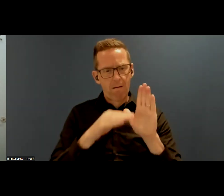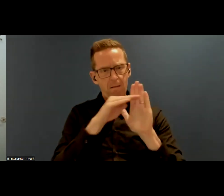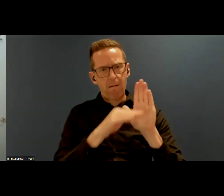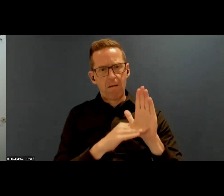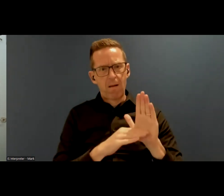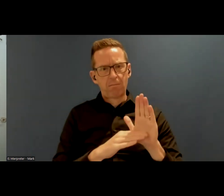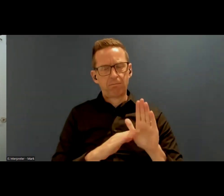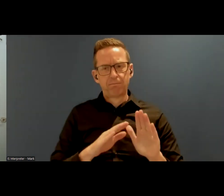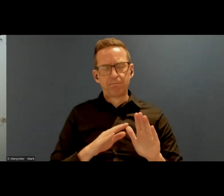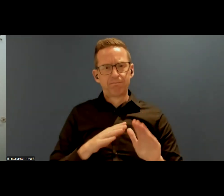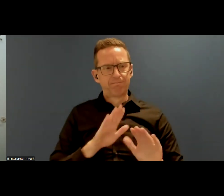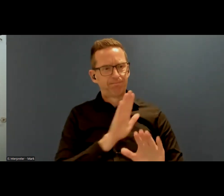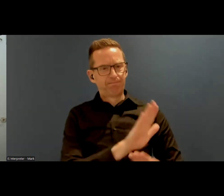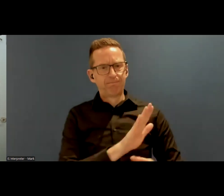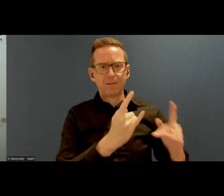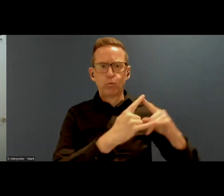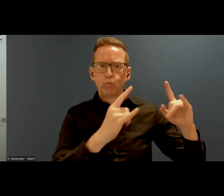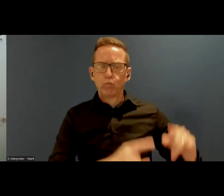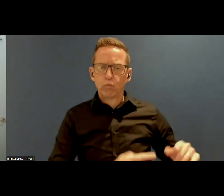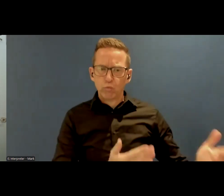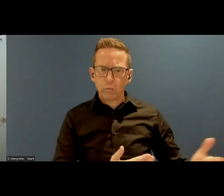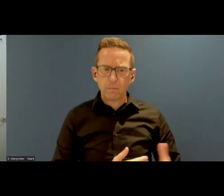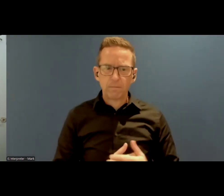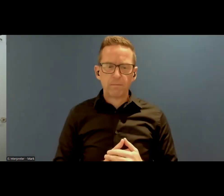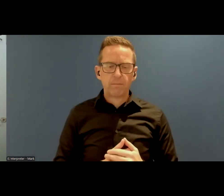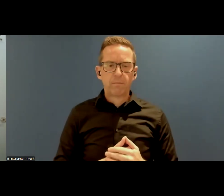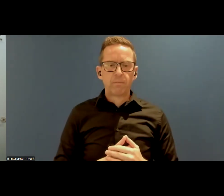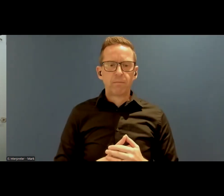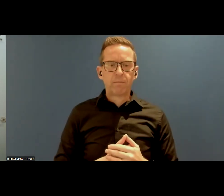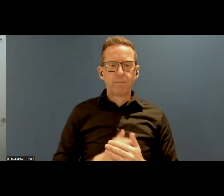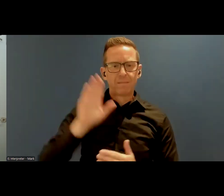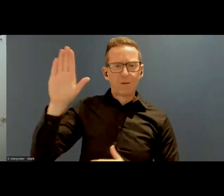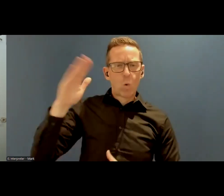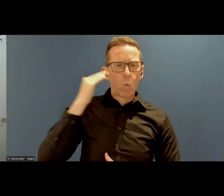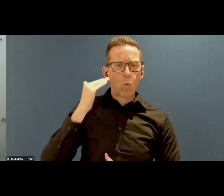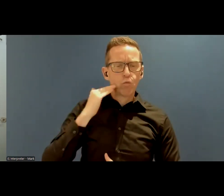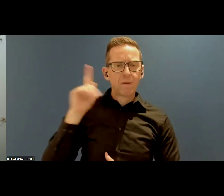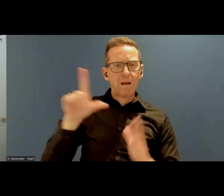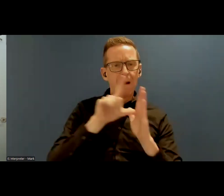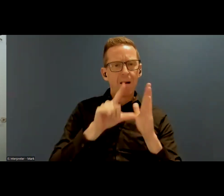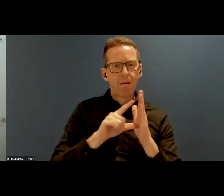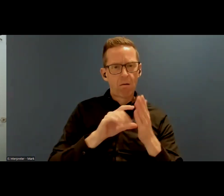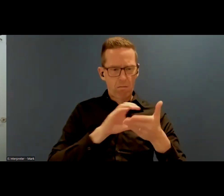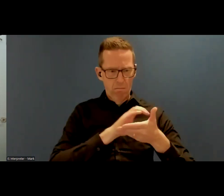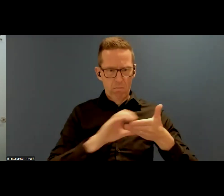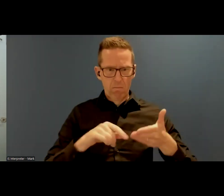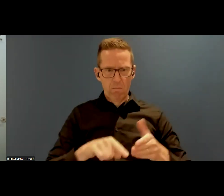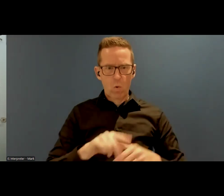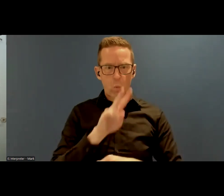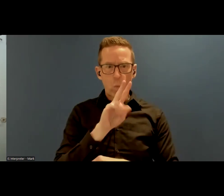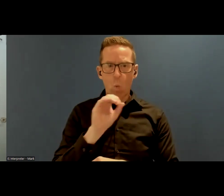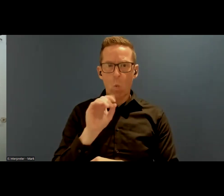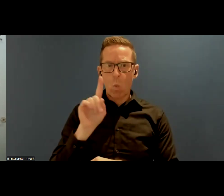institutionalization by the revision of the Mental Health Act in Korea in 2016. After I filed